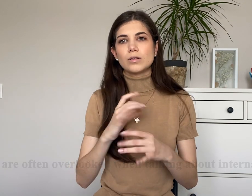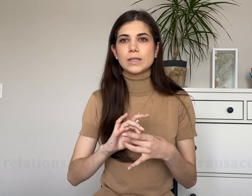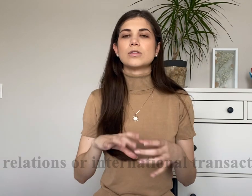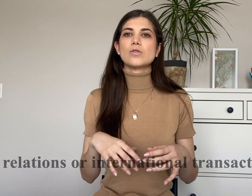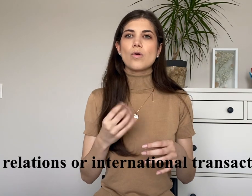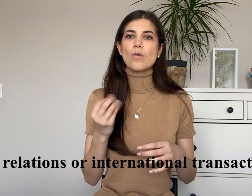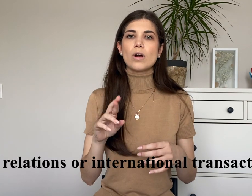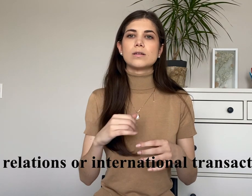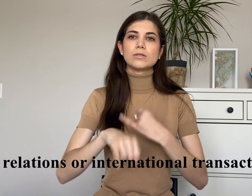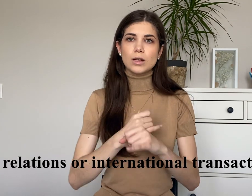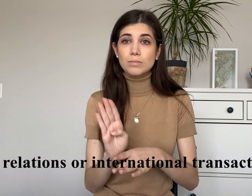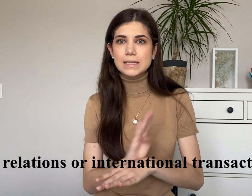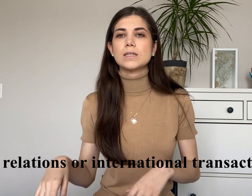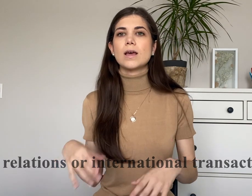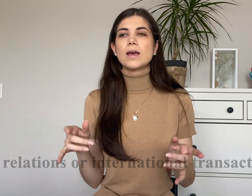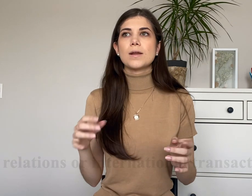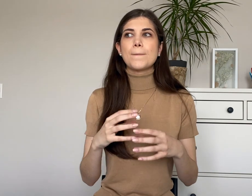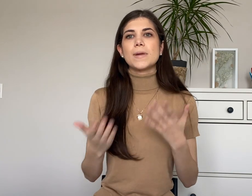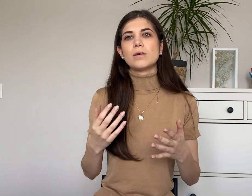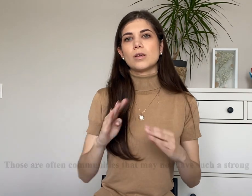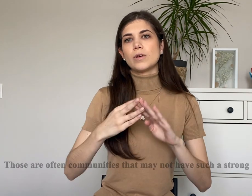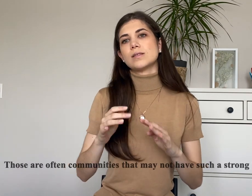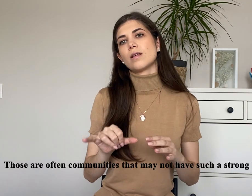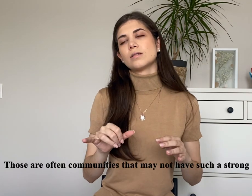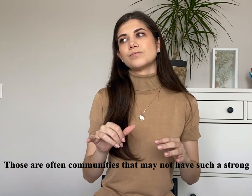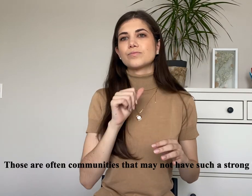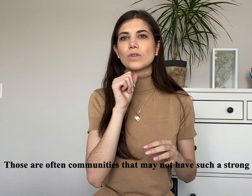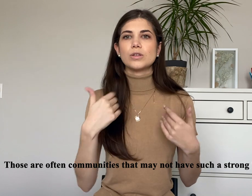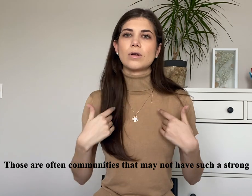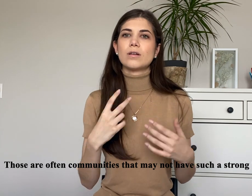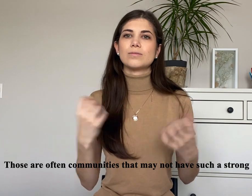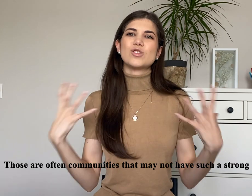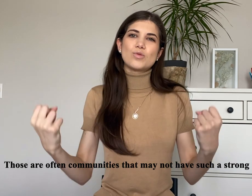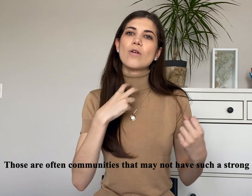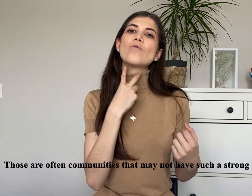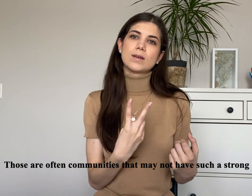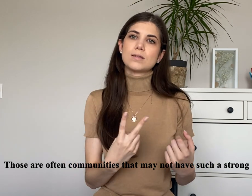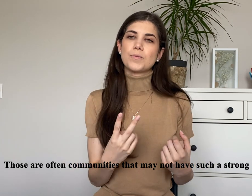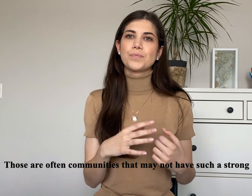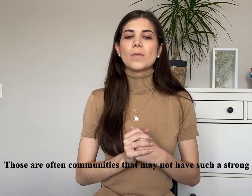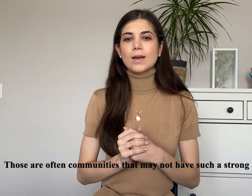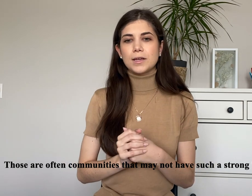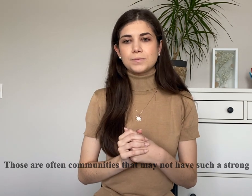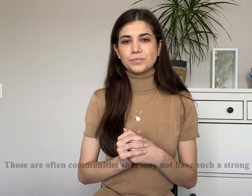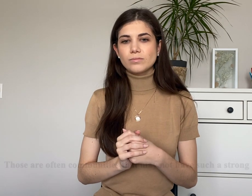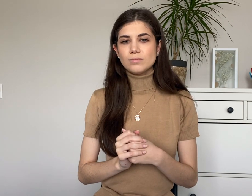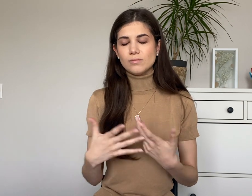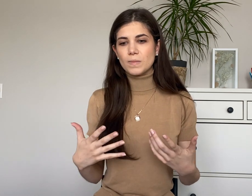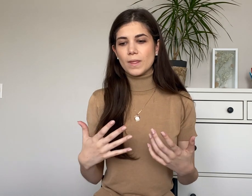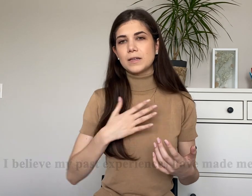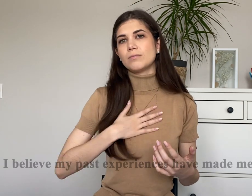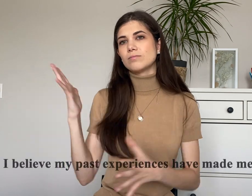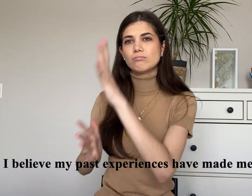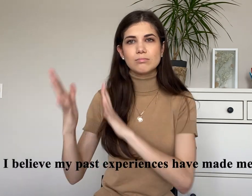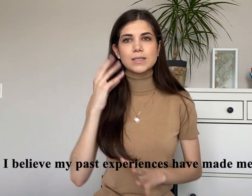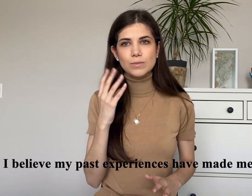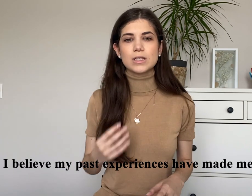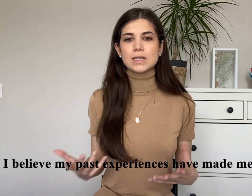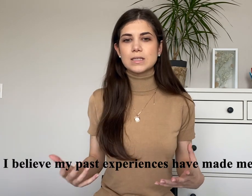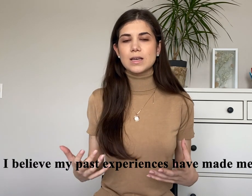or international transactions. Those are often communities that may not have such a strong voice. I believe my